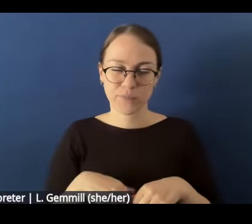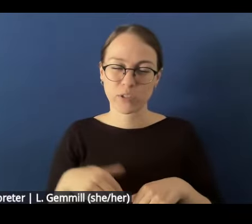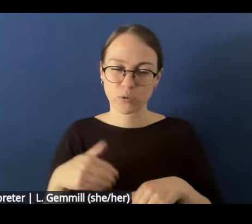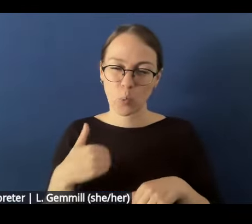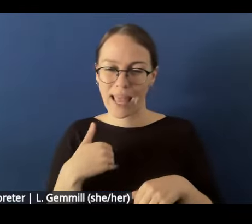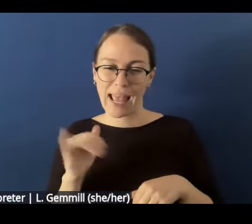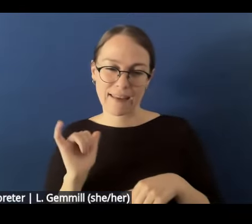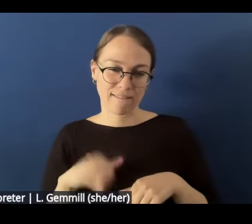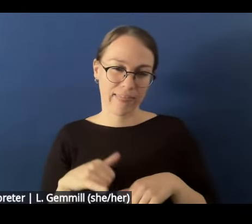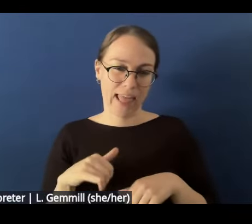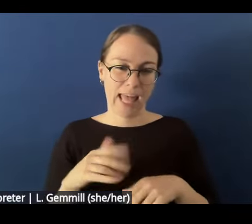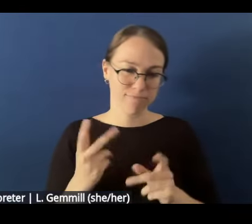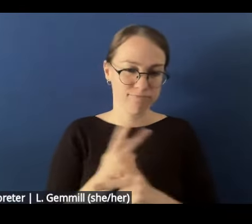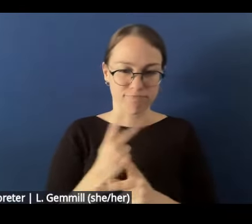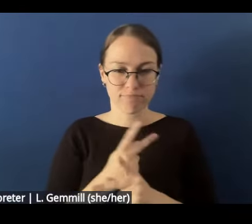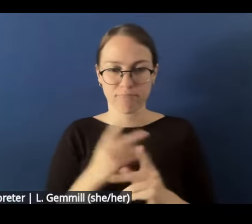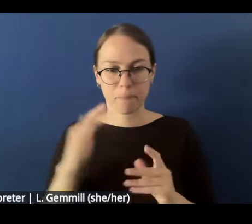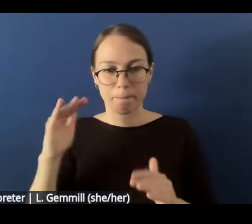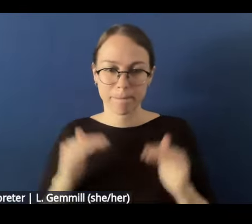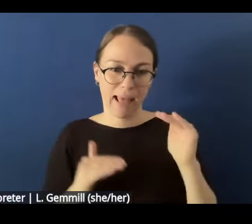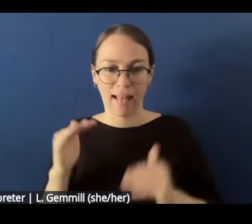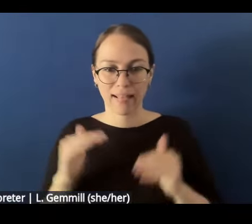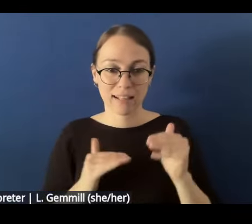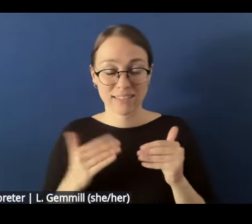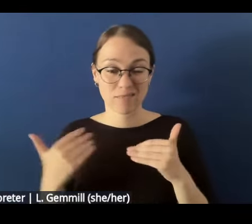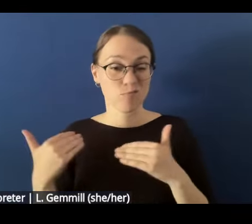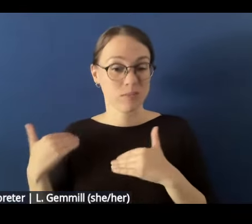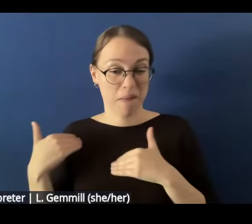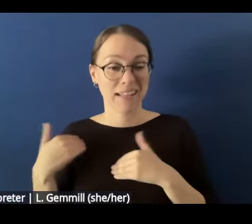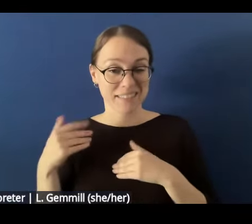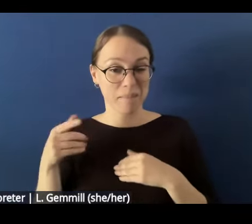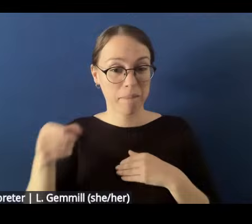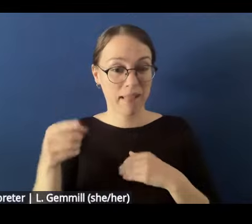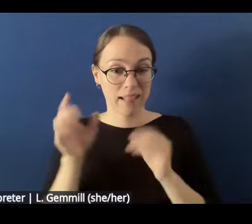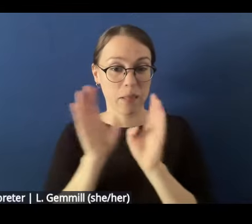balance on Bureau staff to do this and the Bureau's